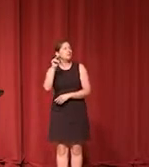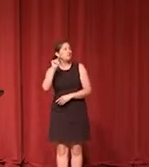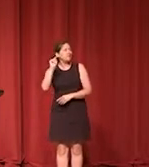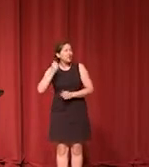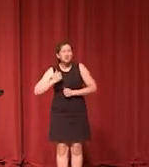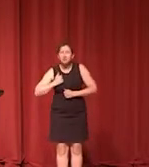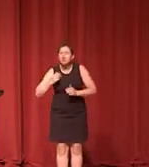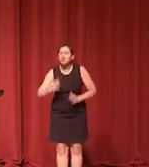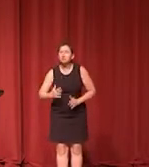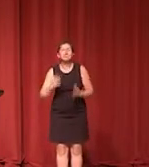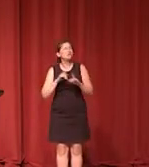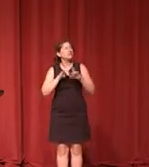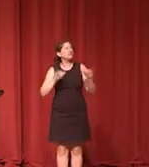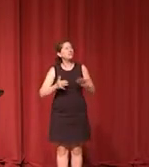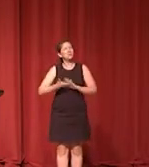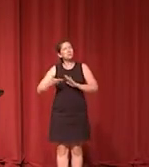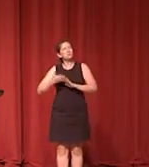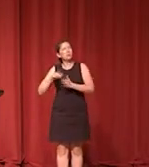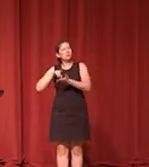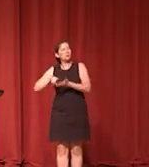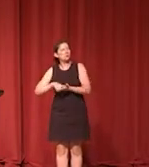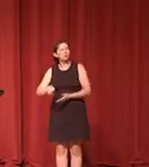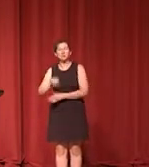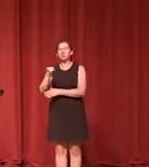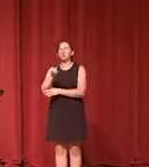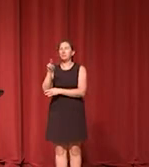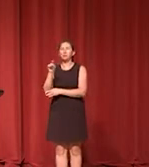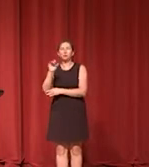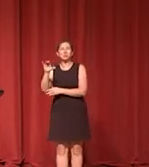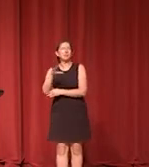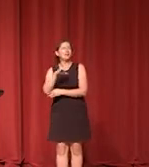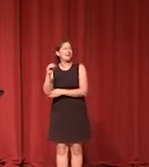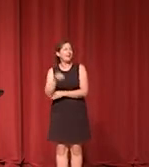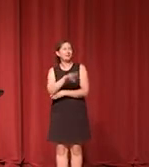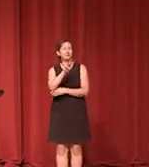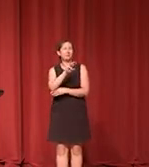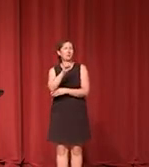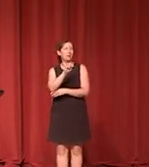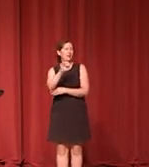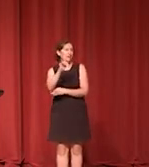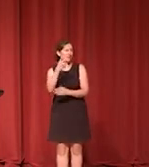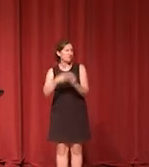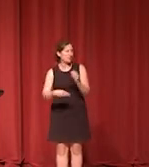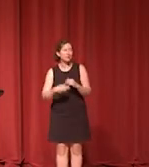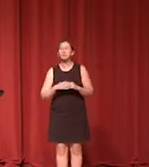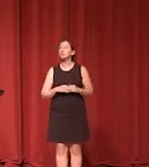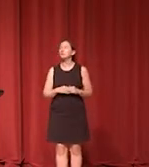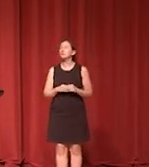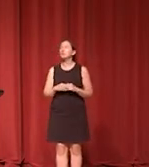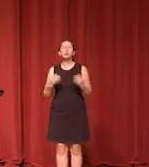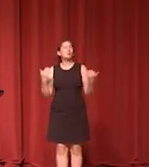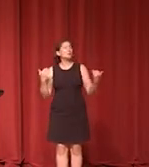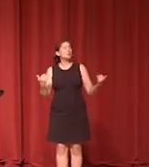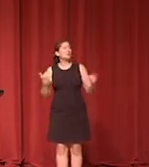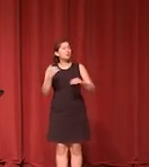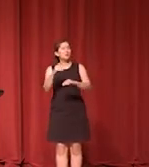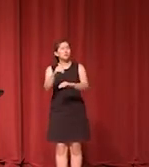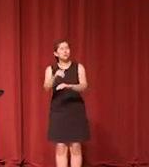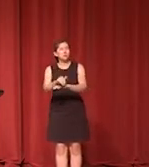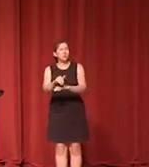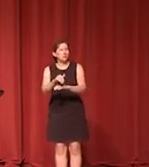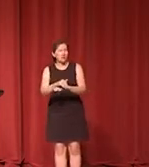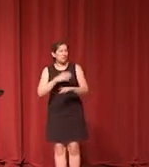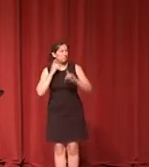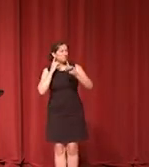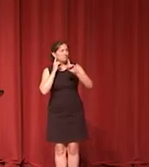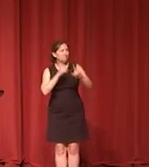our Alzheimer's Center and through the Wisconsin Alzheimer's Institute. And today what I'll be doing is to set the stage, so to kind of get us all on